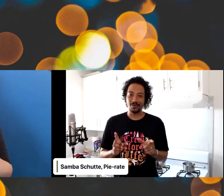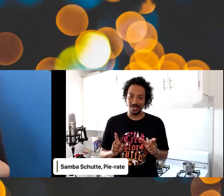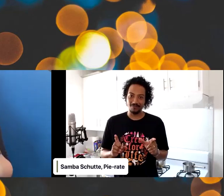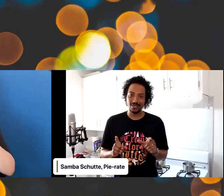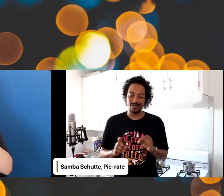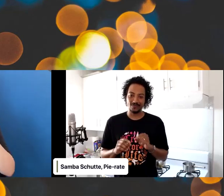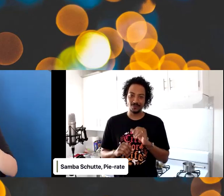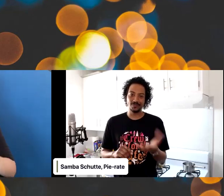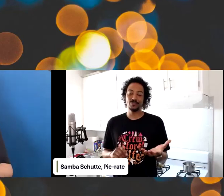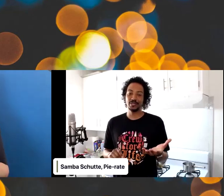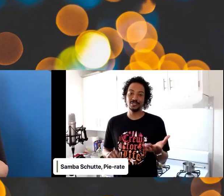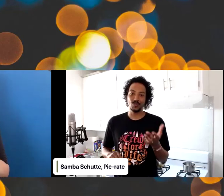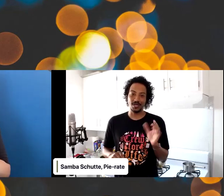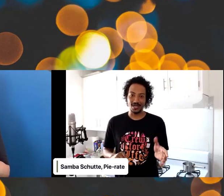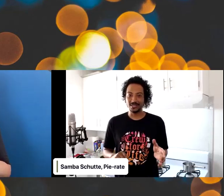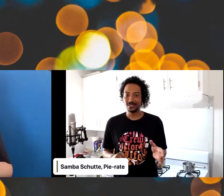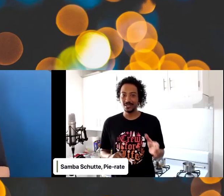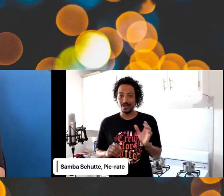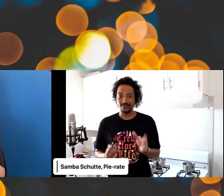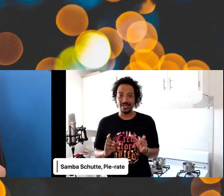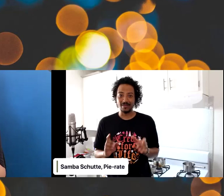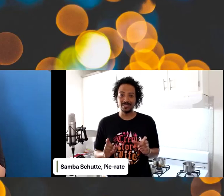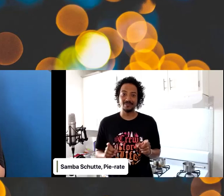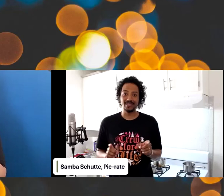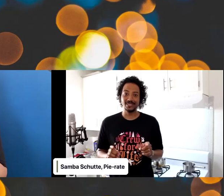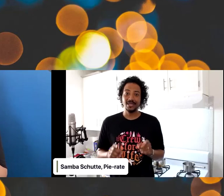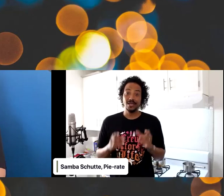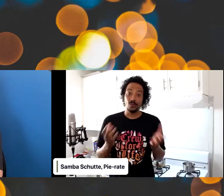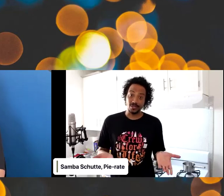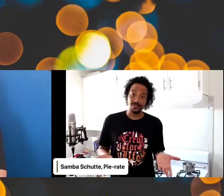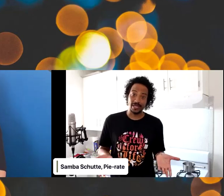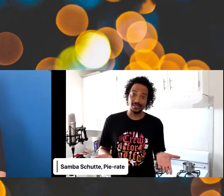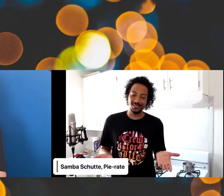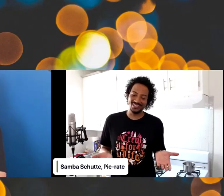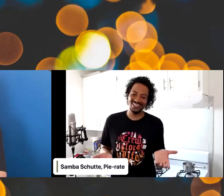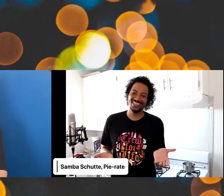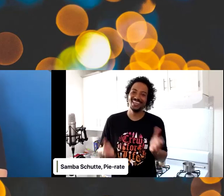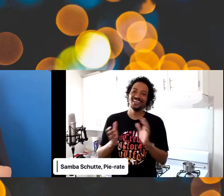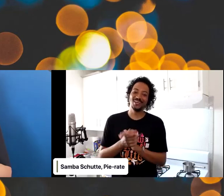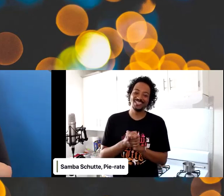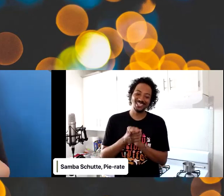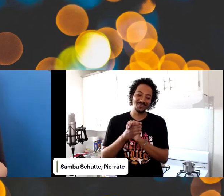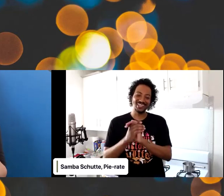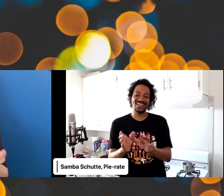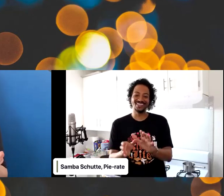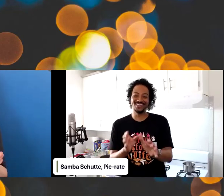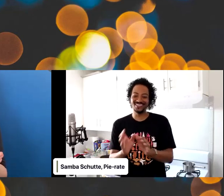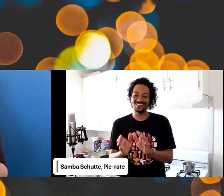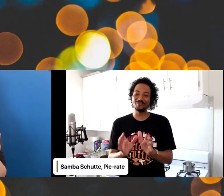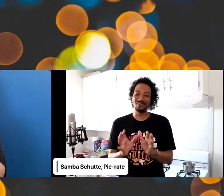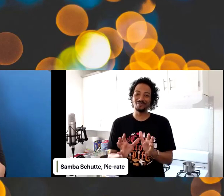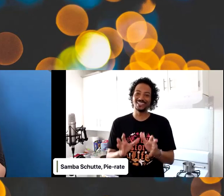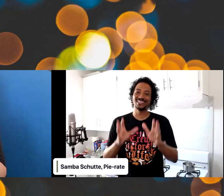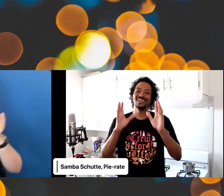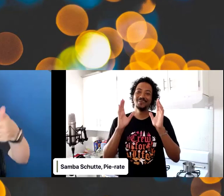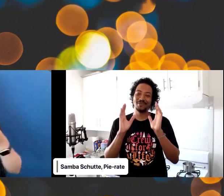going to be okay. And for those of you joining us who are not our Flag Means Death fans, welcome to hell. No, this is really catered to the